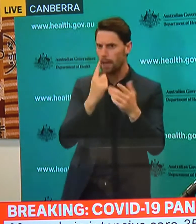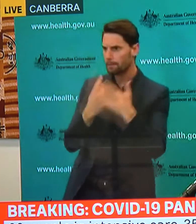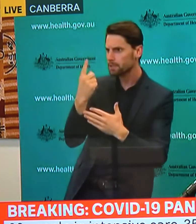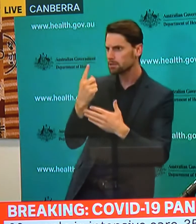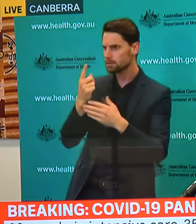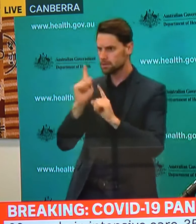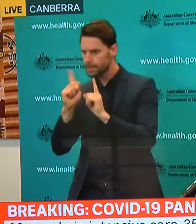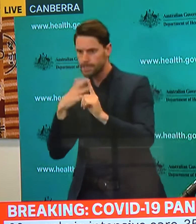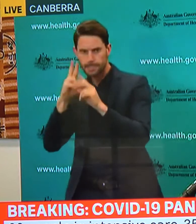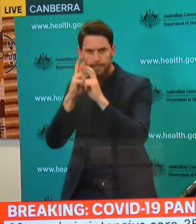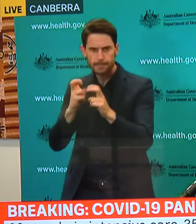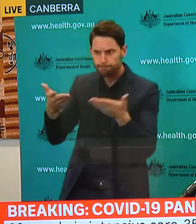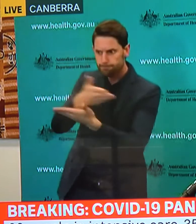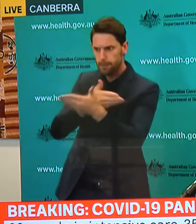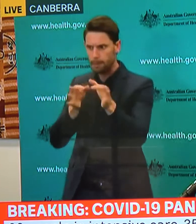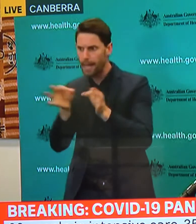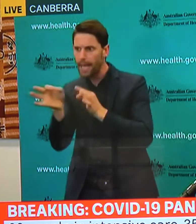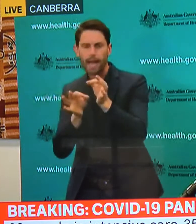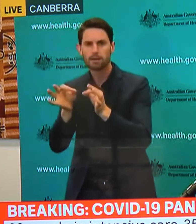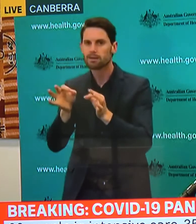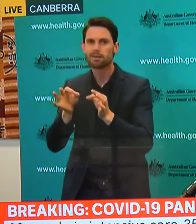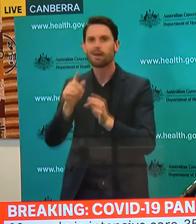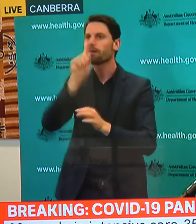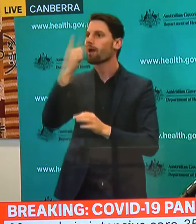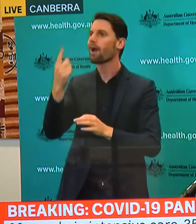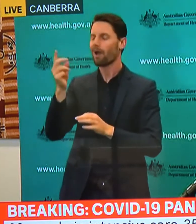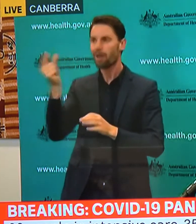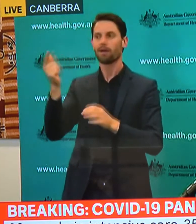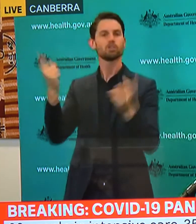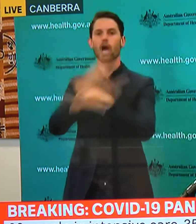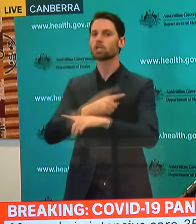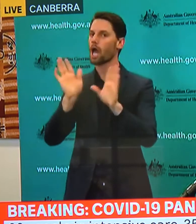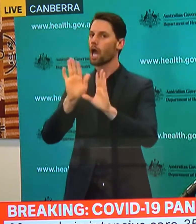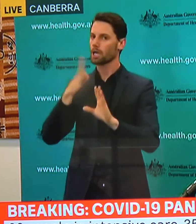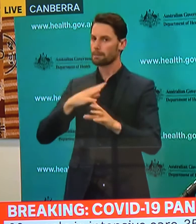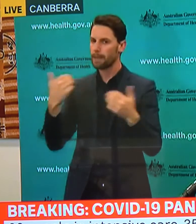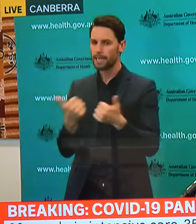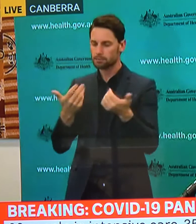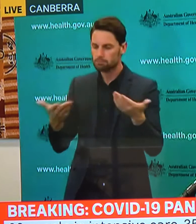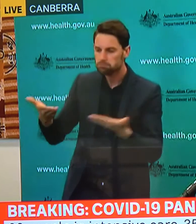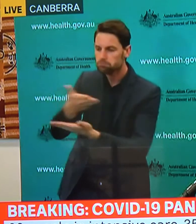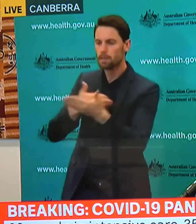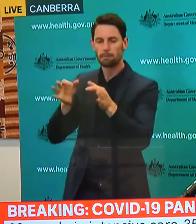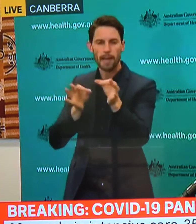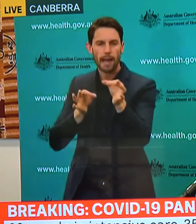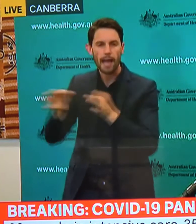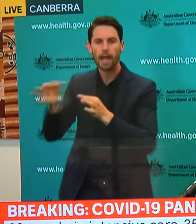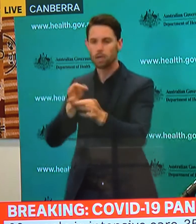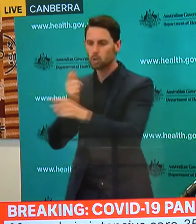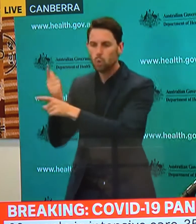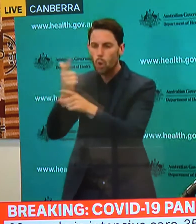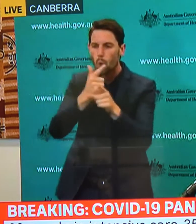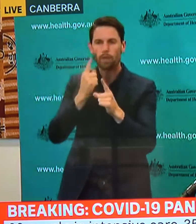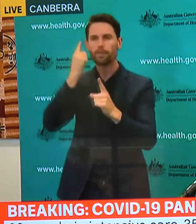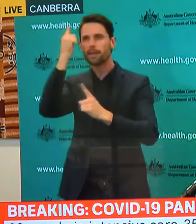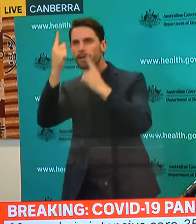what effect would that have on our society in terms of the benefits of that? But I would say that people have been